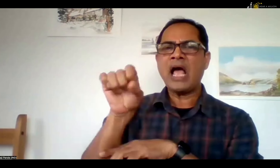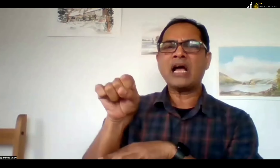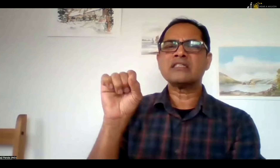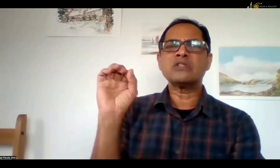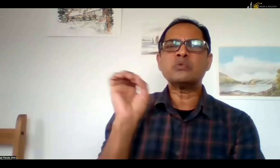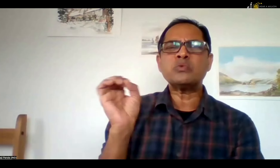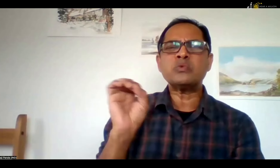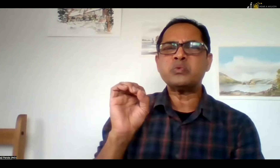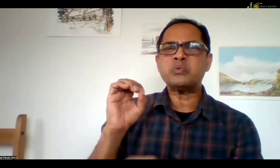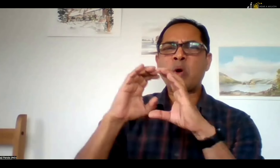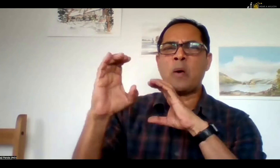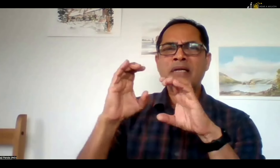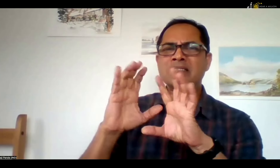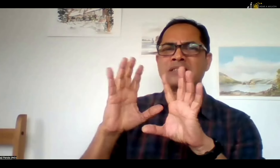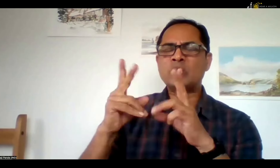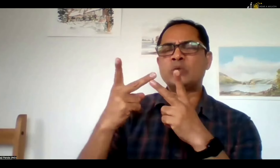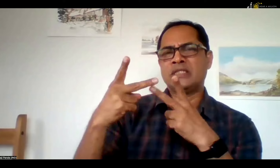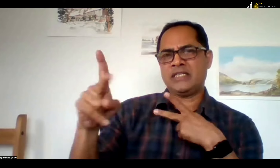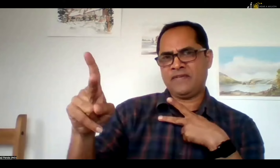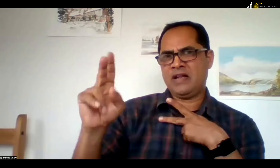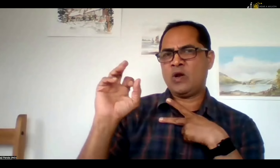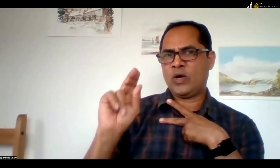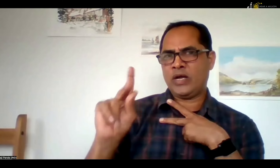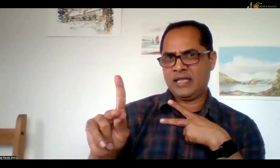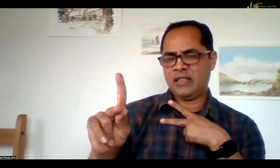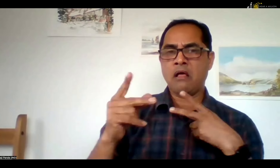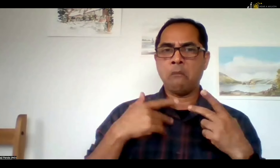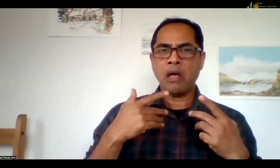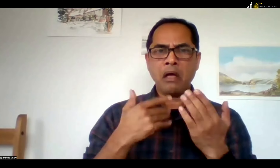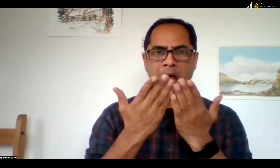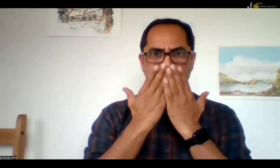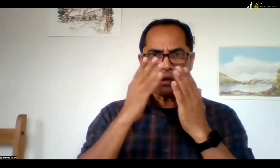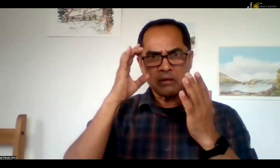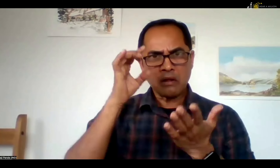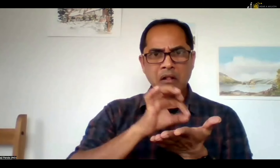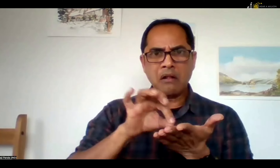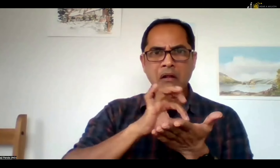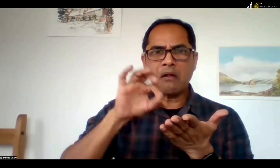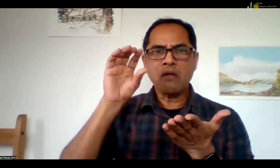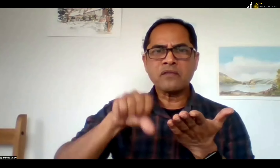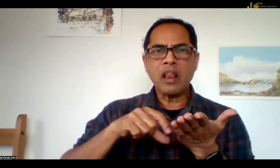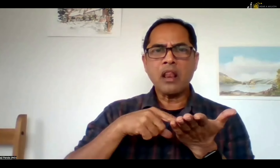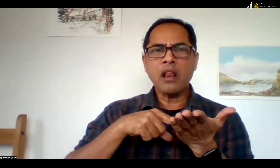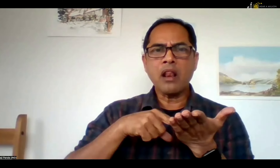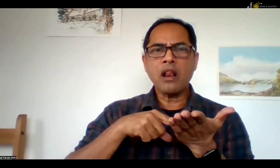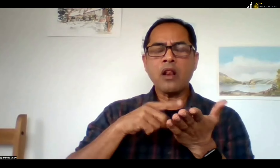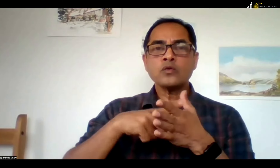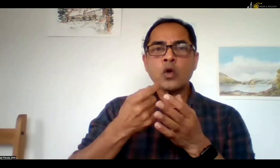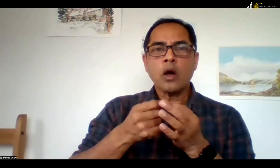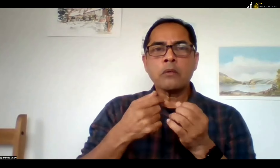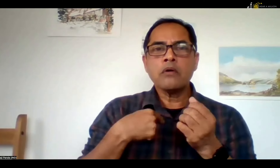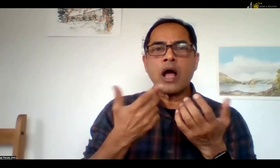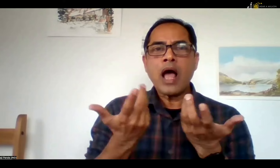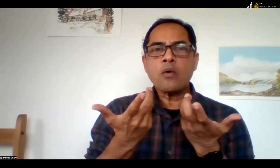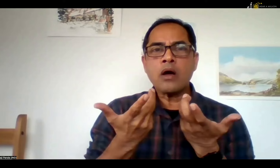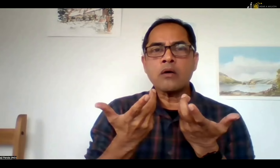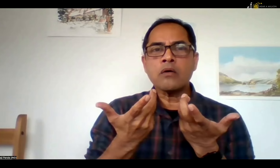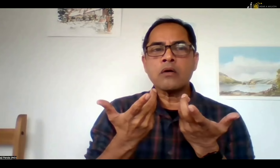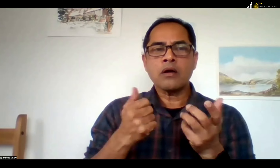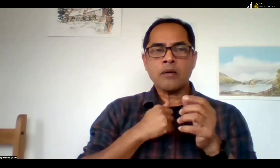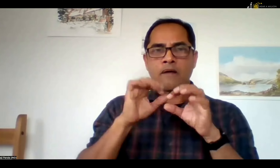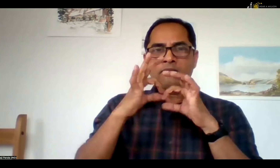Why aren't we having quality education? Because we don't have communication access. They might say that you have a different language.